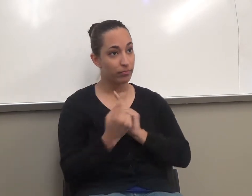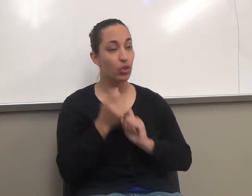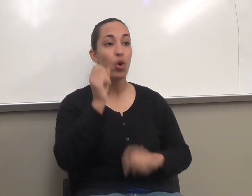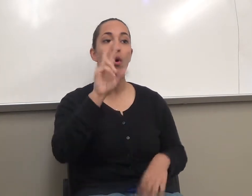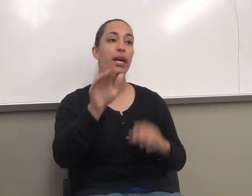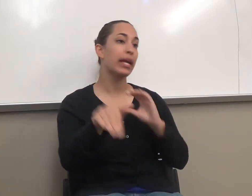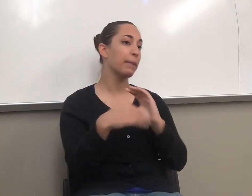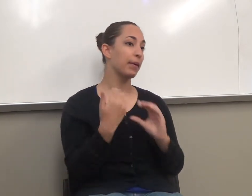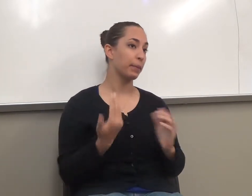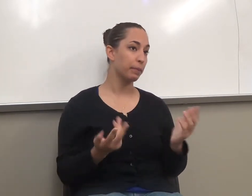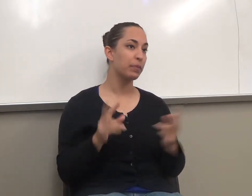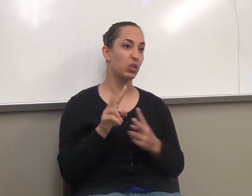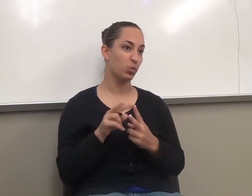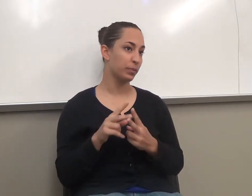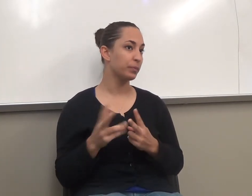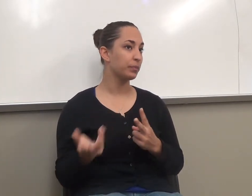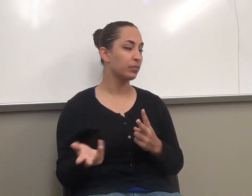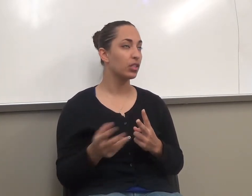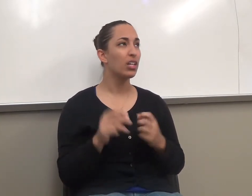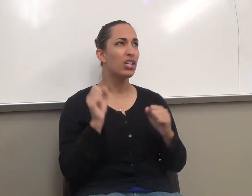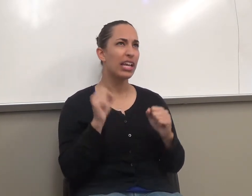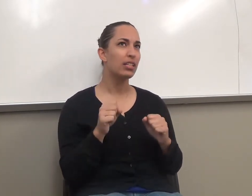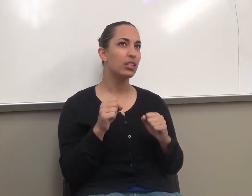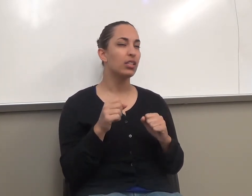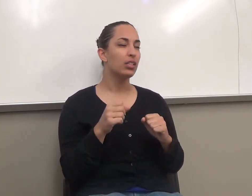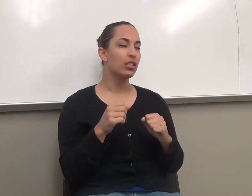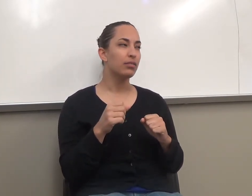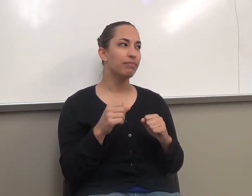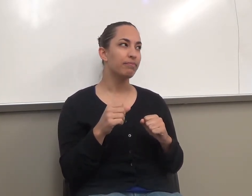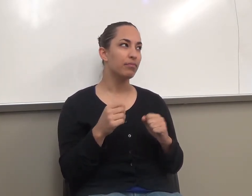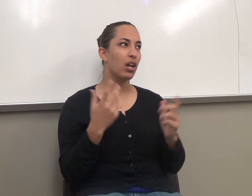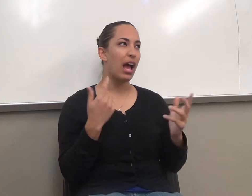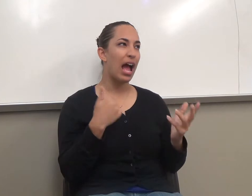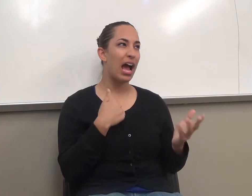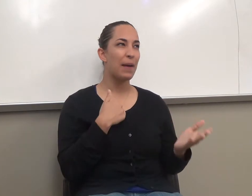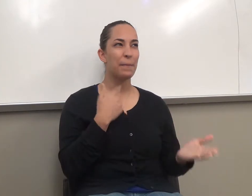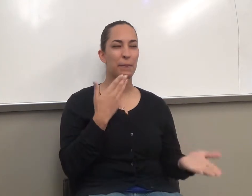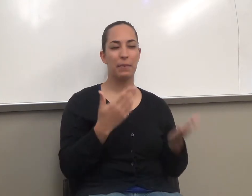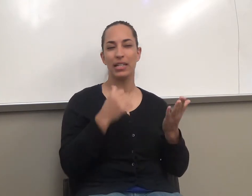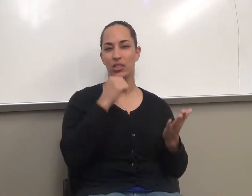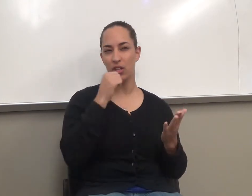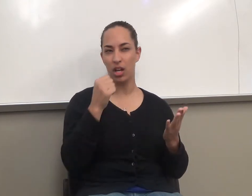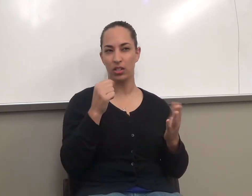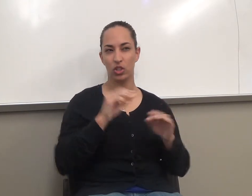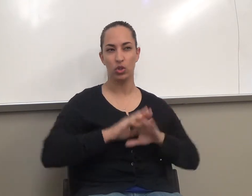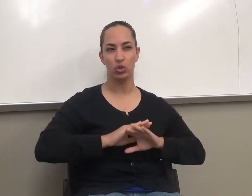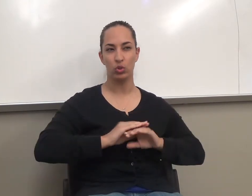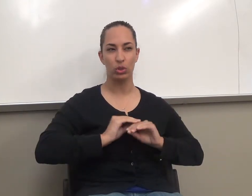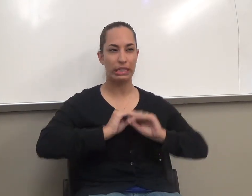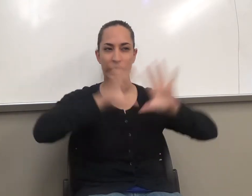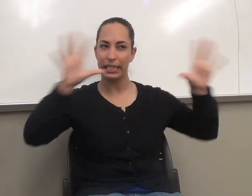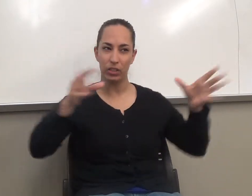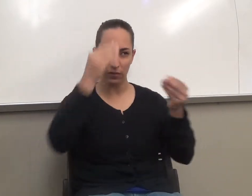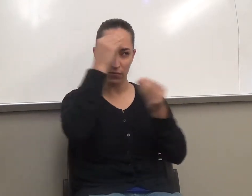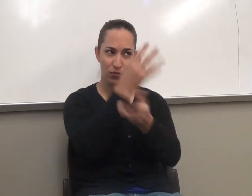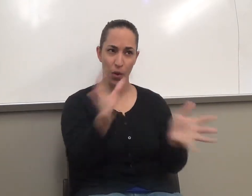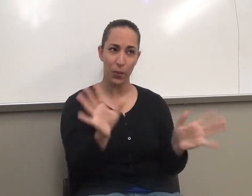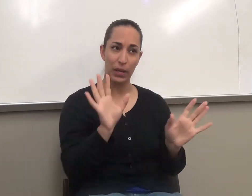to me, okay? You can either, and here's the thing that I think I may not have been totally clear about, because like I said, I'm new to